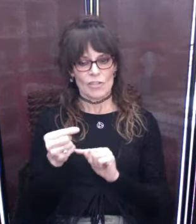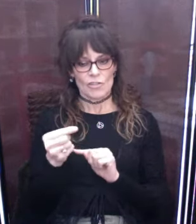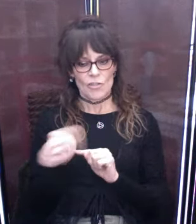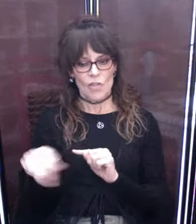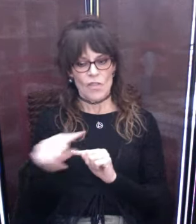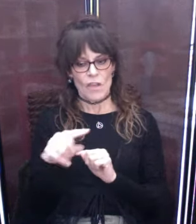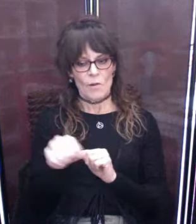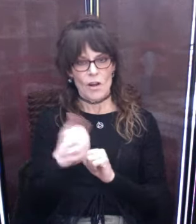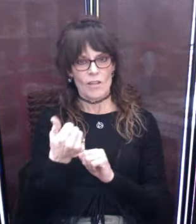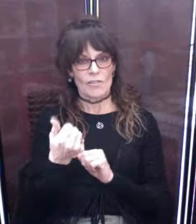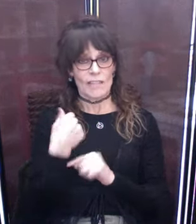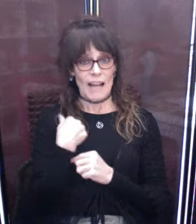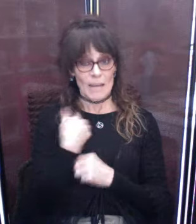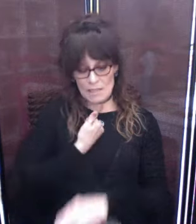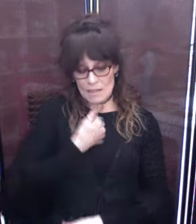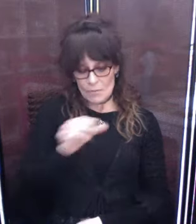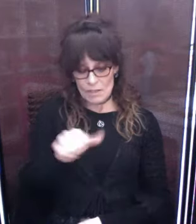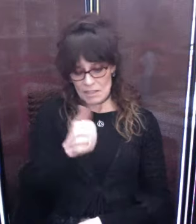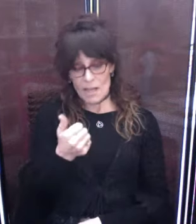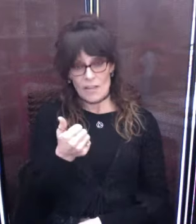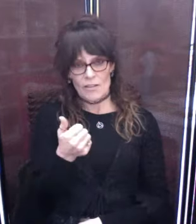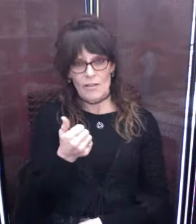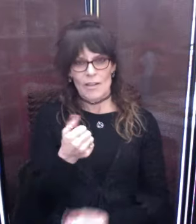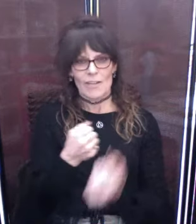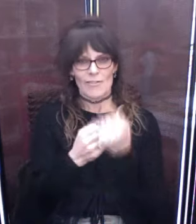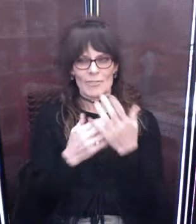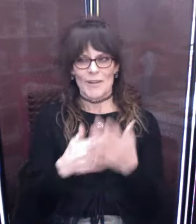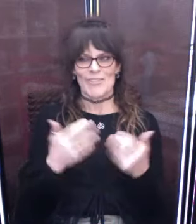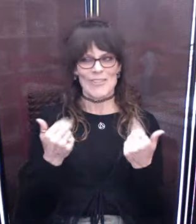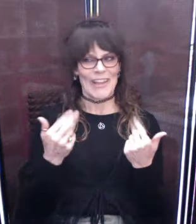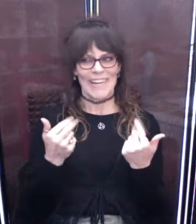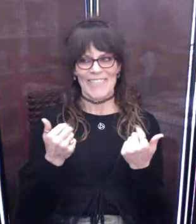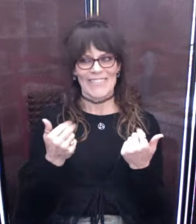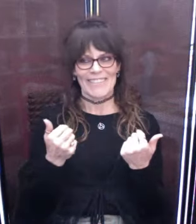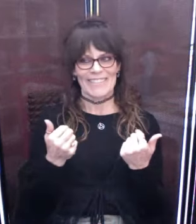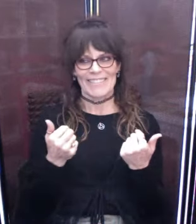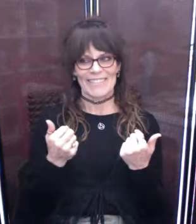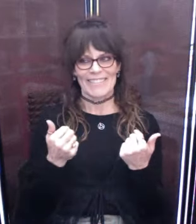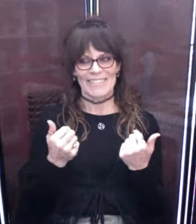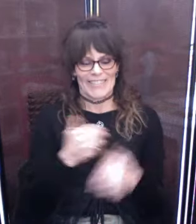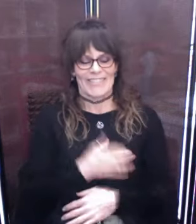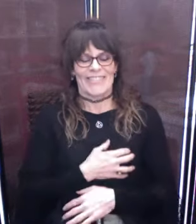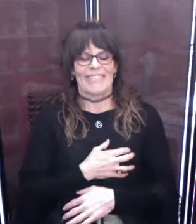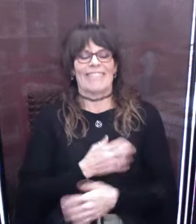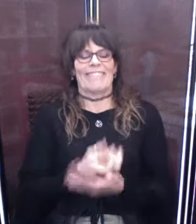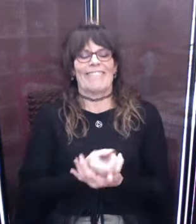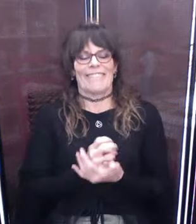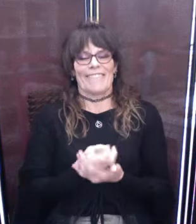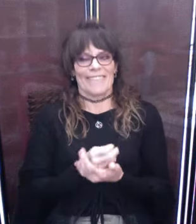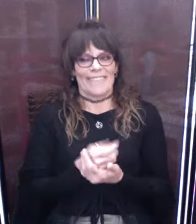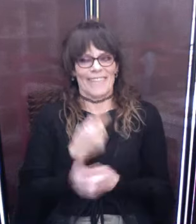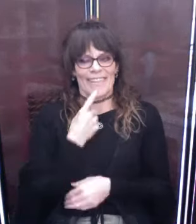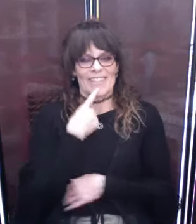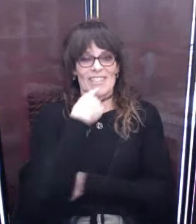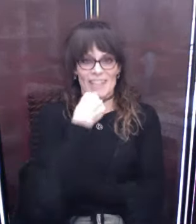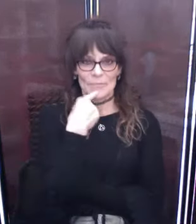had hooked up with just laughed and laughed. He just had such a big belly laugh out of that. And he said, have you ever